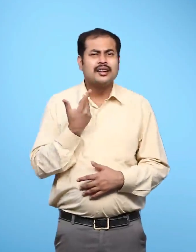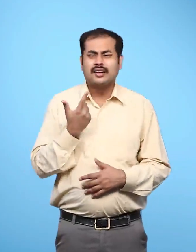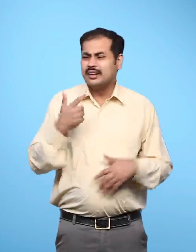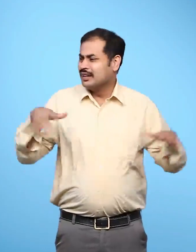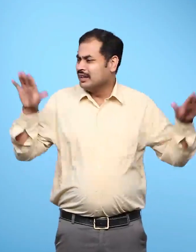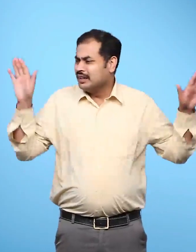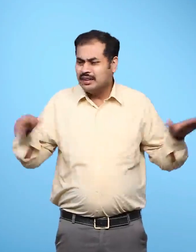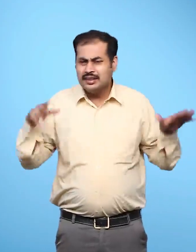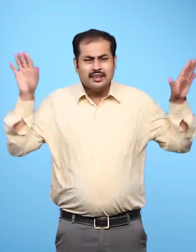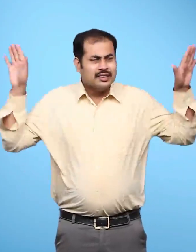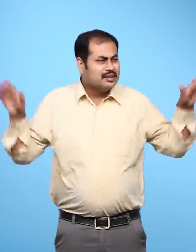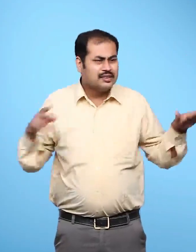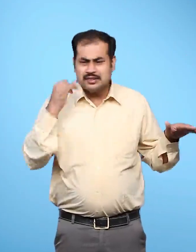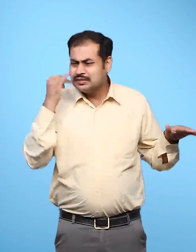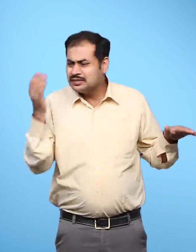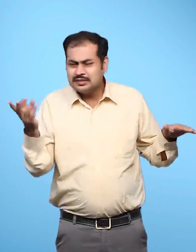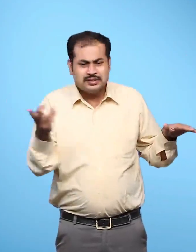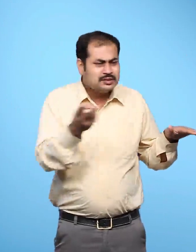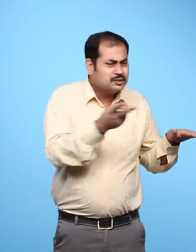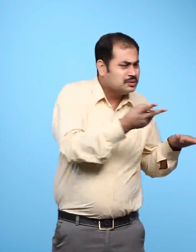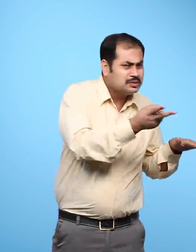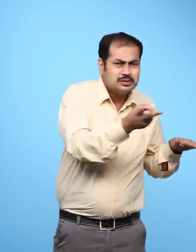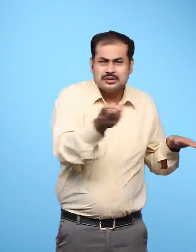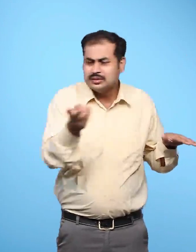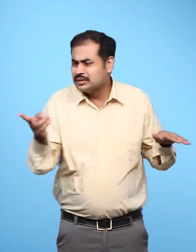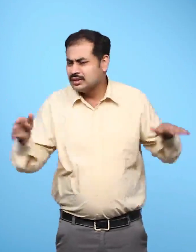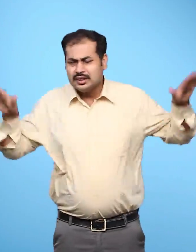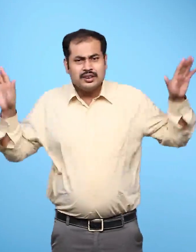It looked everywhere but could not find water.